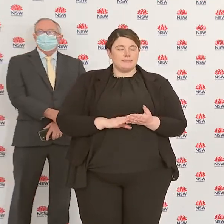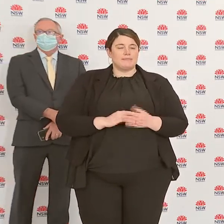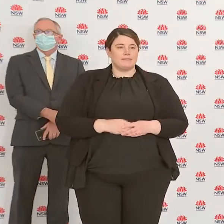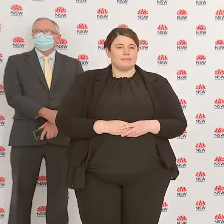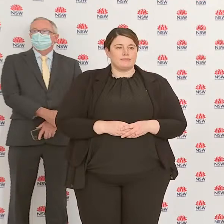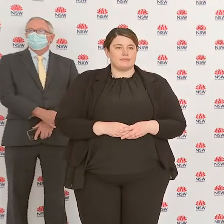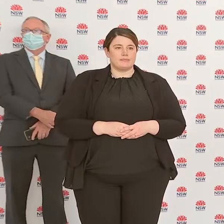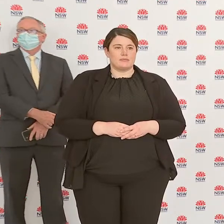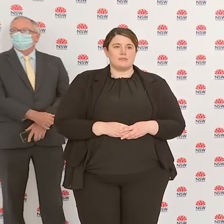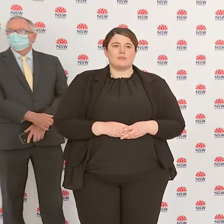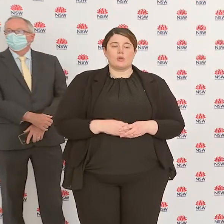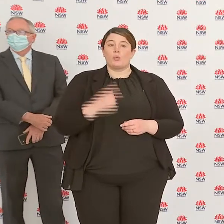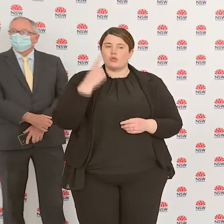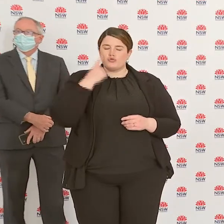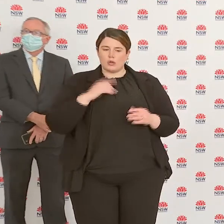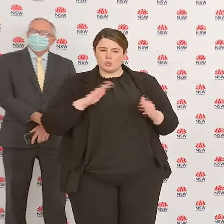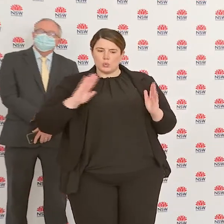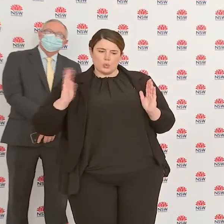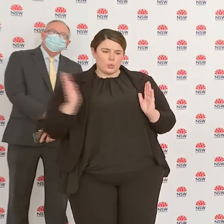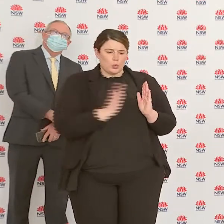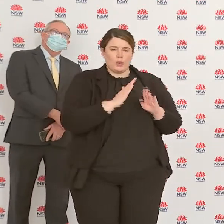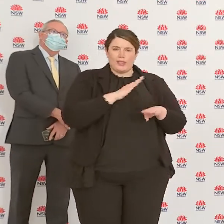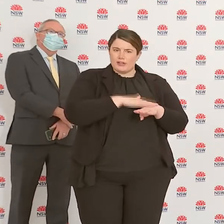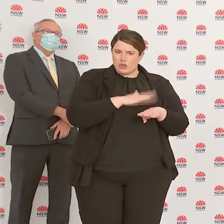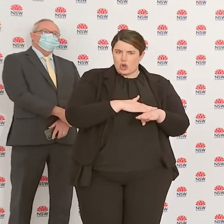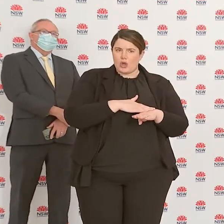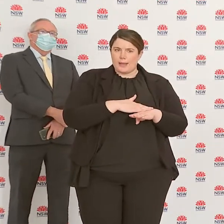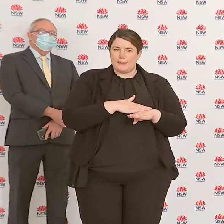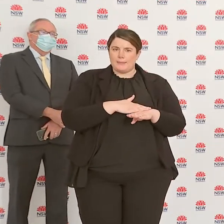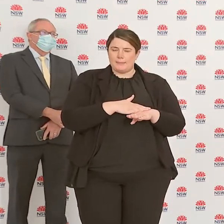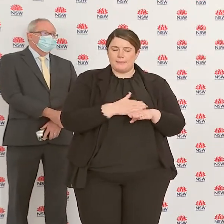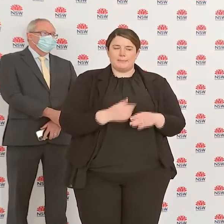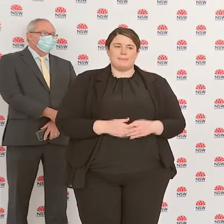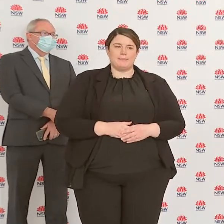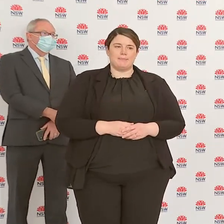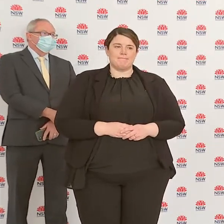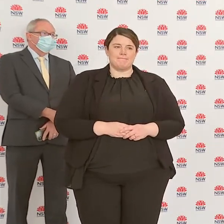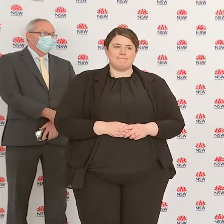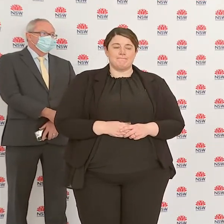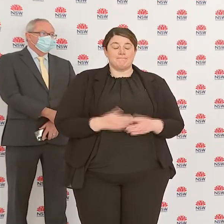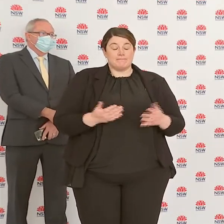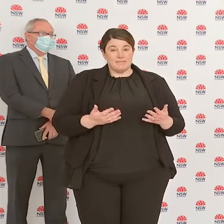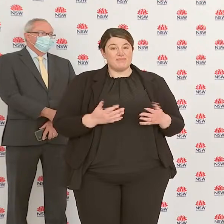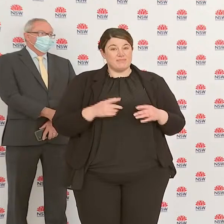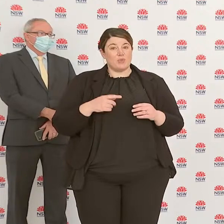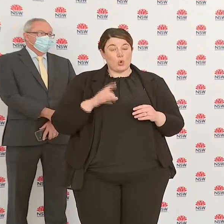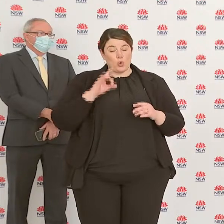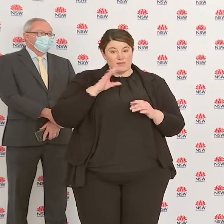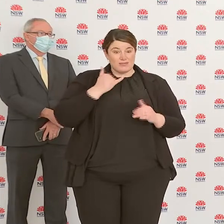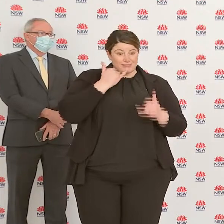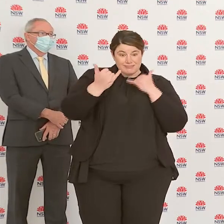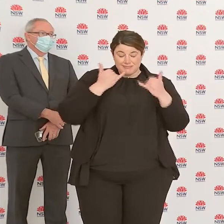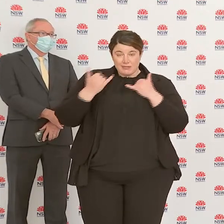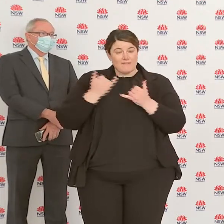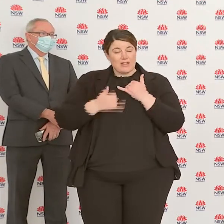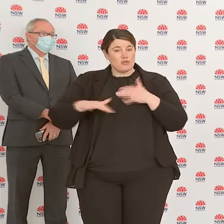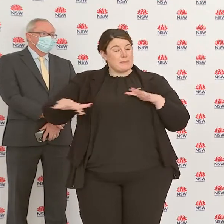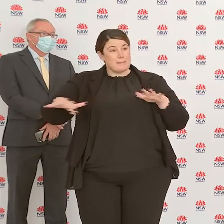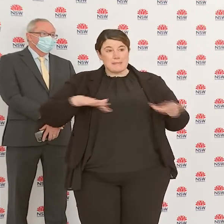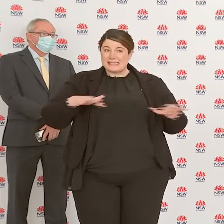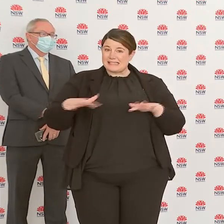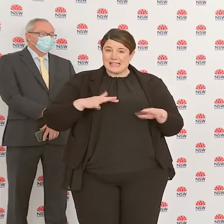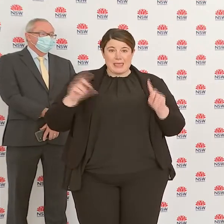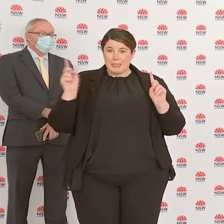condense the time that it takes to get to that next round of contacts. Now clearly our systems have been working under a lot of